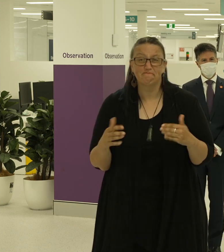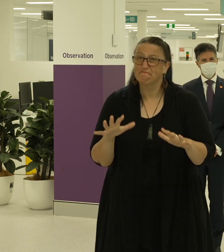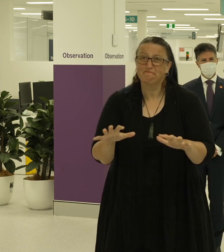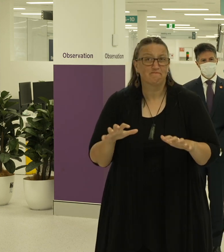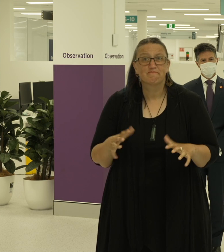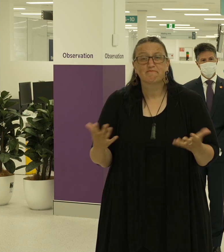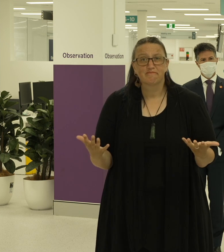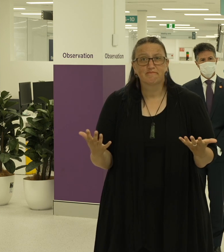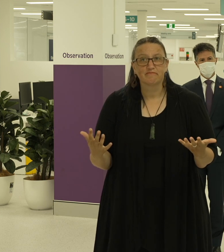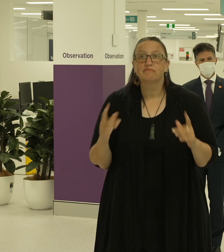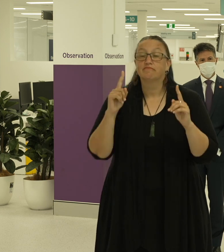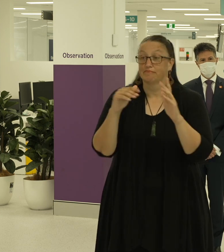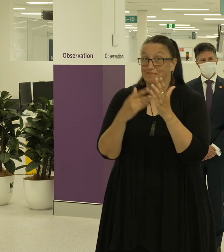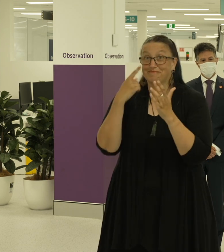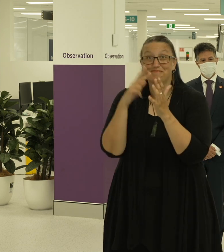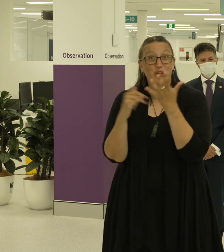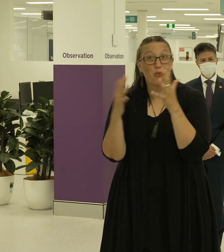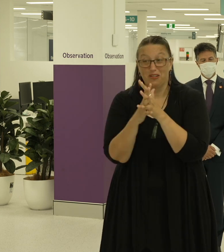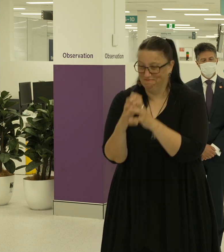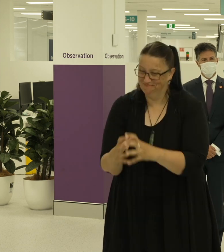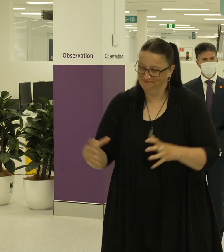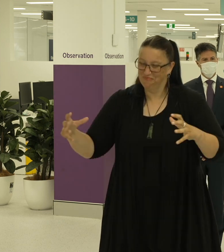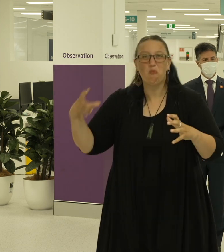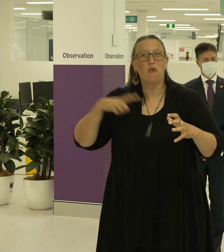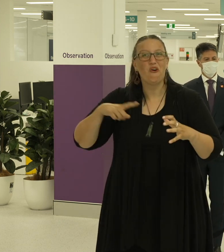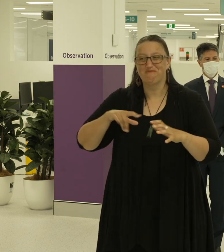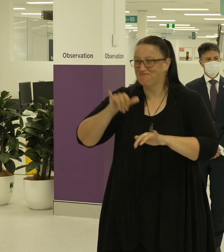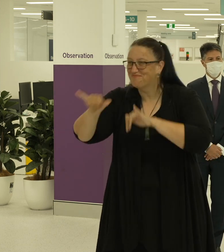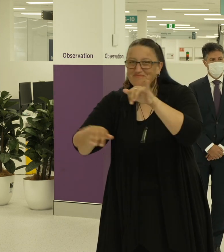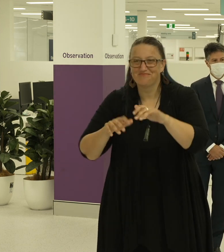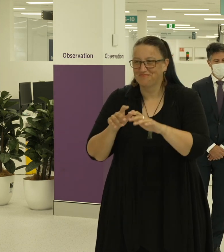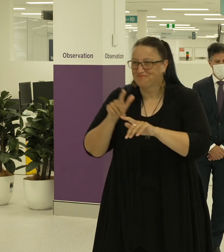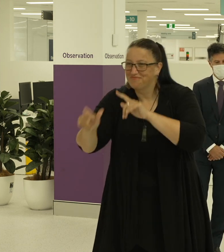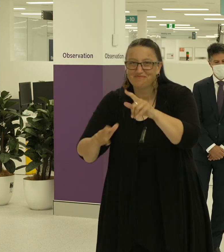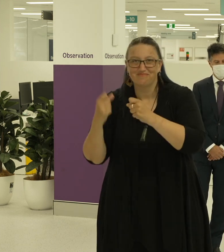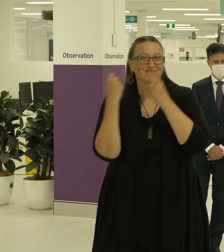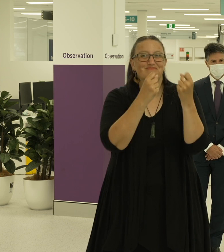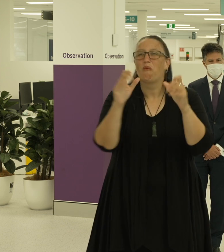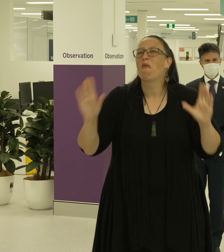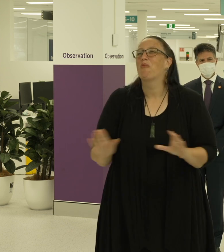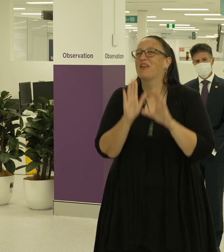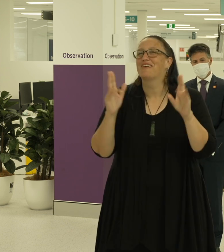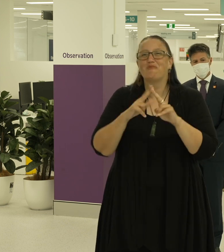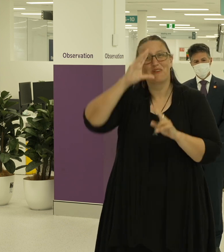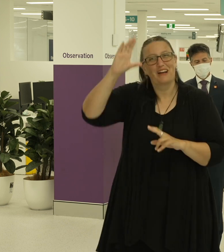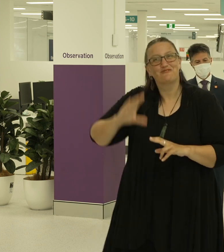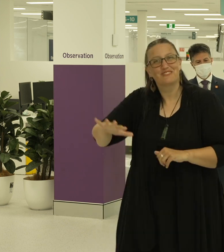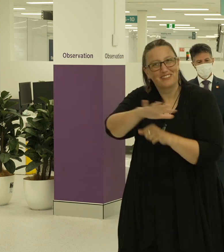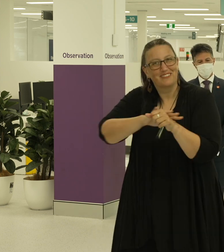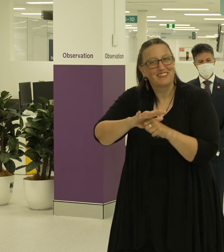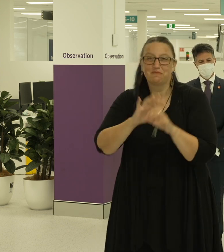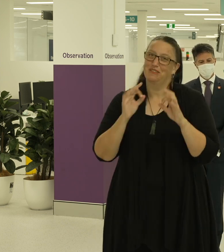time, with many people enjoying their Christmas holidays out in our regions. But we particularly feel for Sydney right